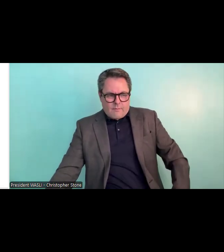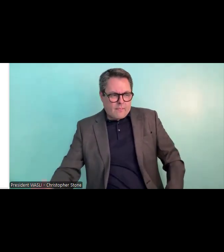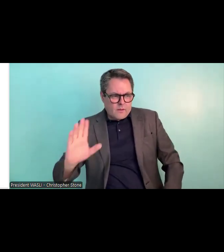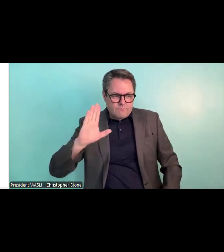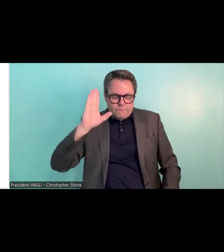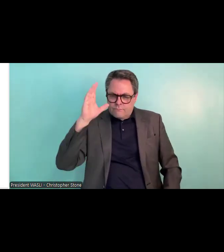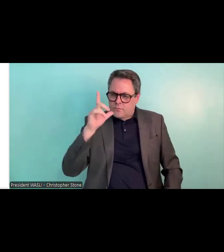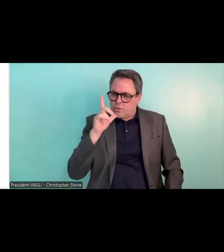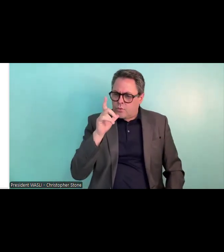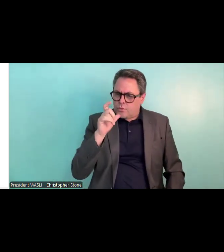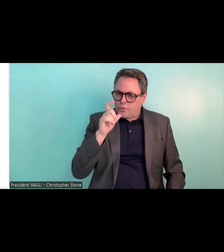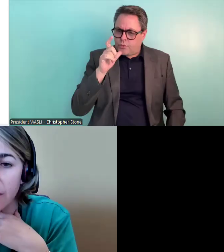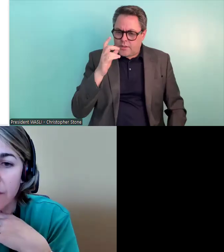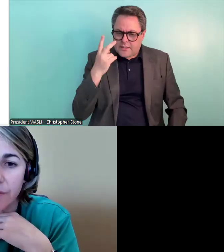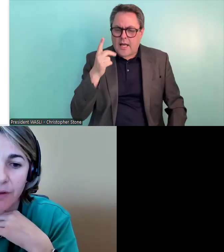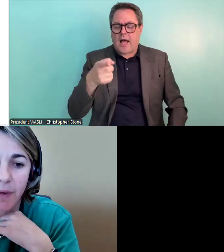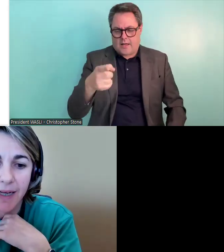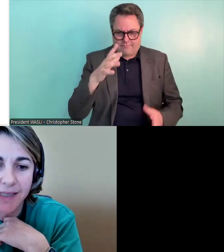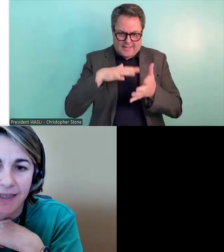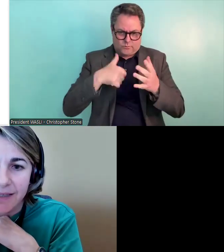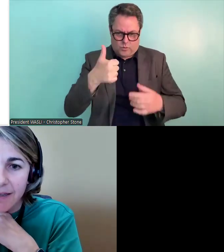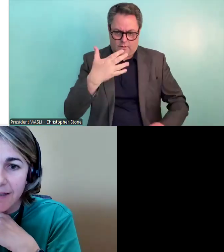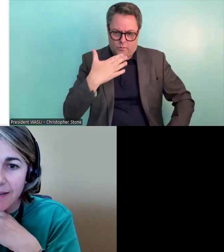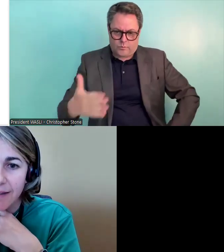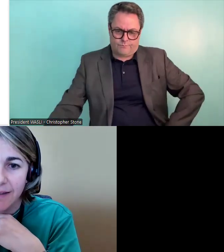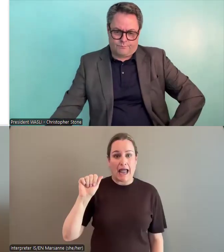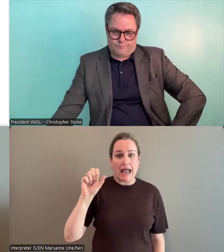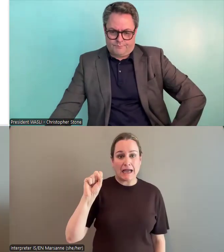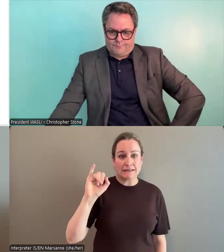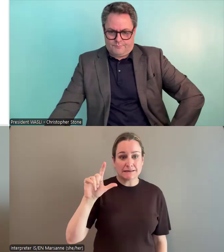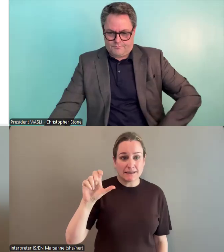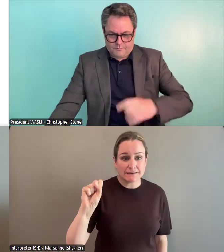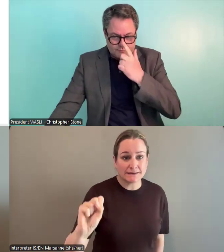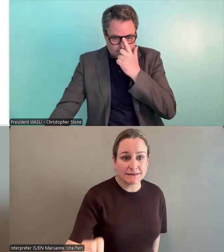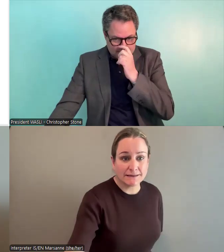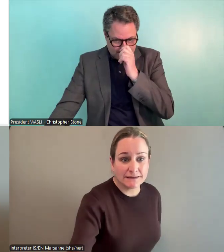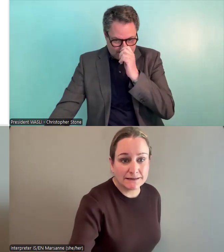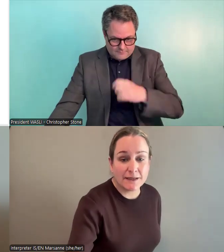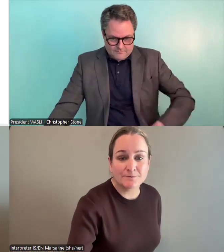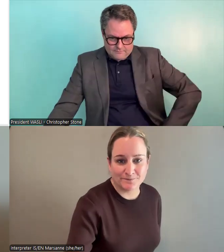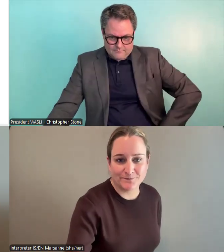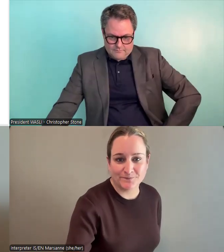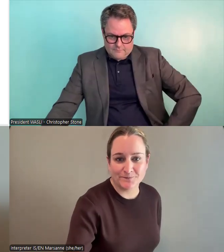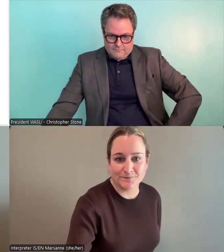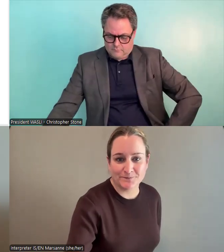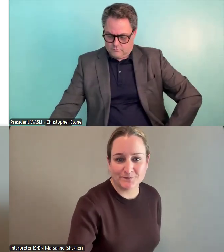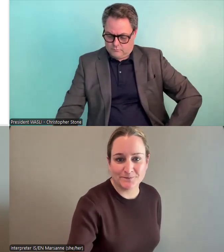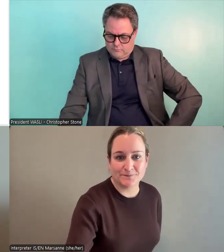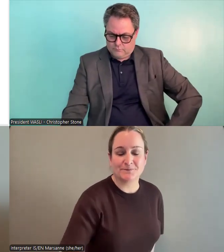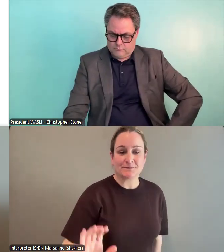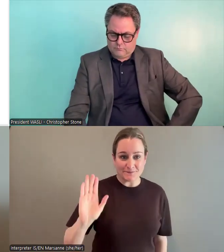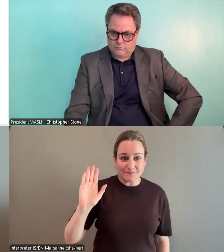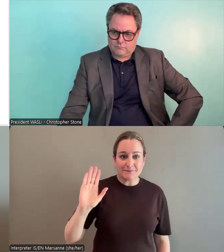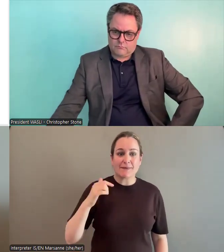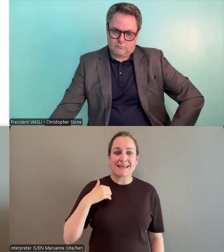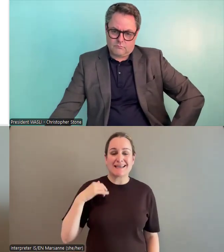there? Yes, Sarah from ASILS. Thank you. Thank you. Yeah, I just wanted to know